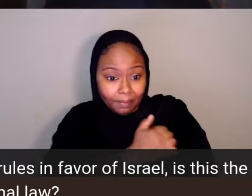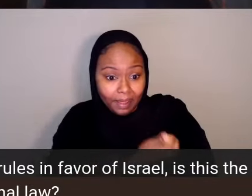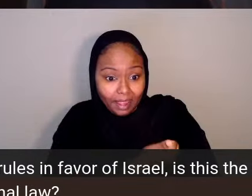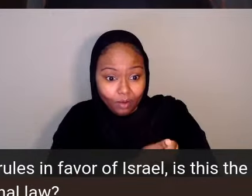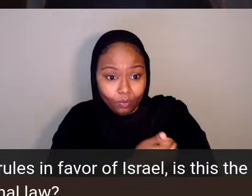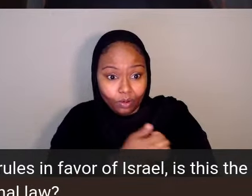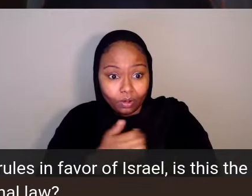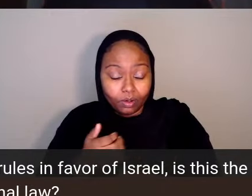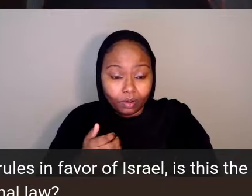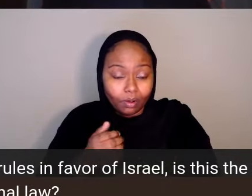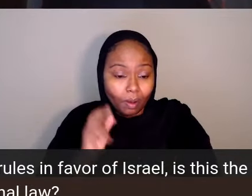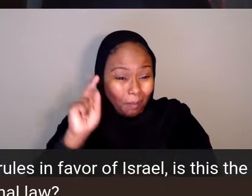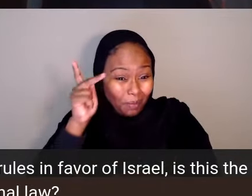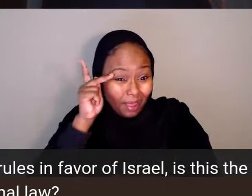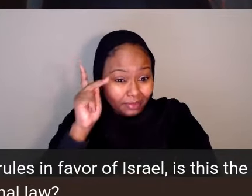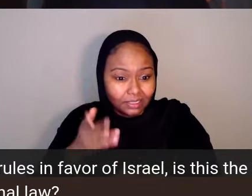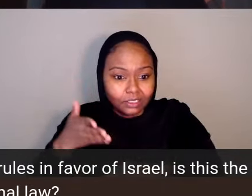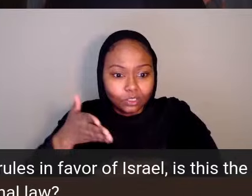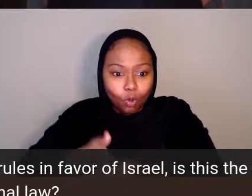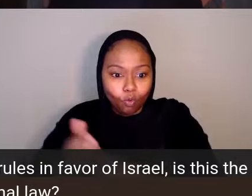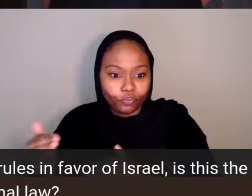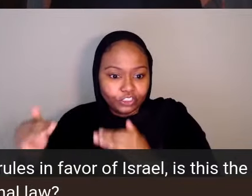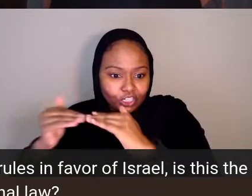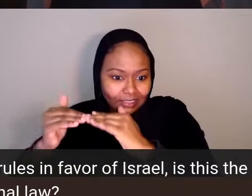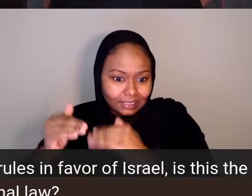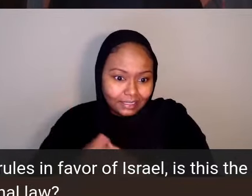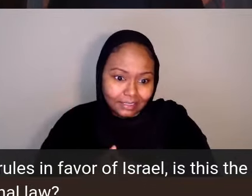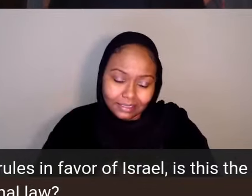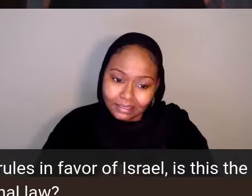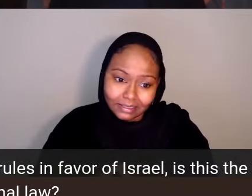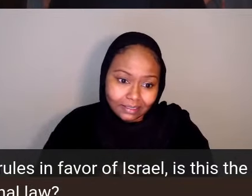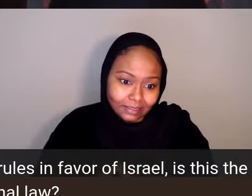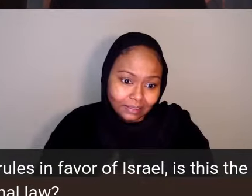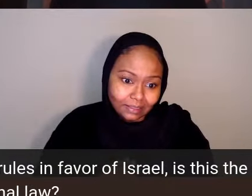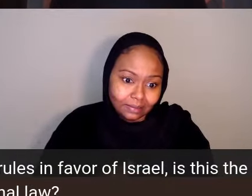power politics over justice.